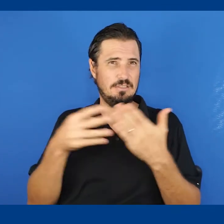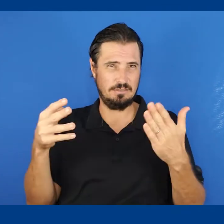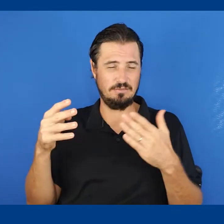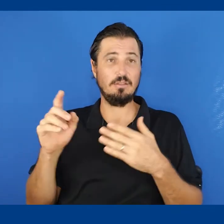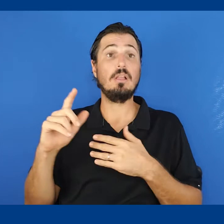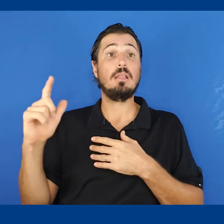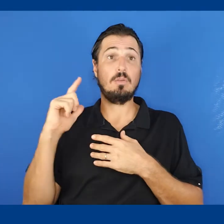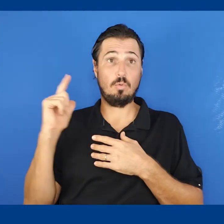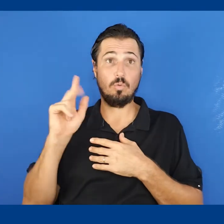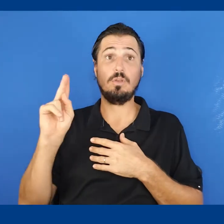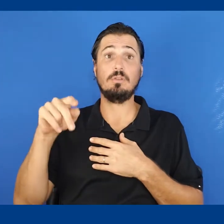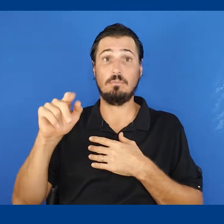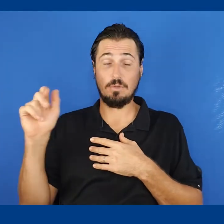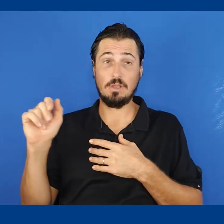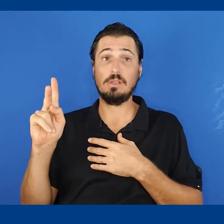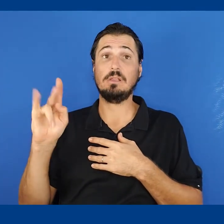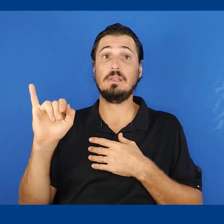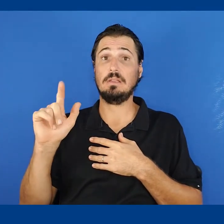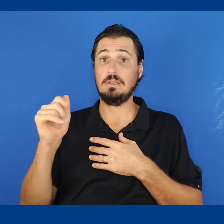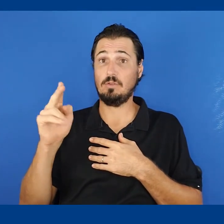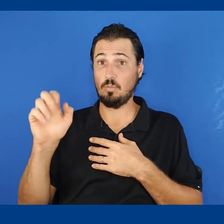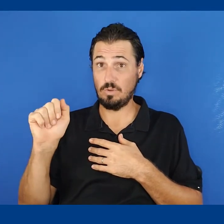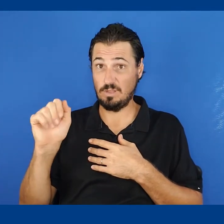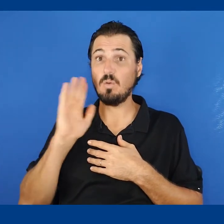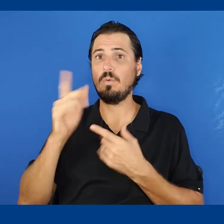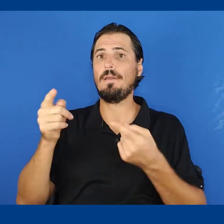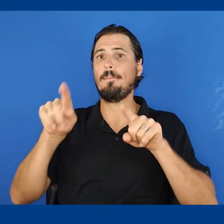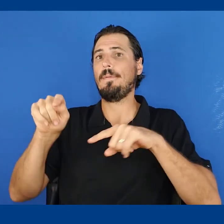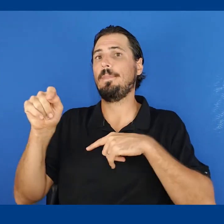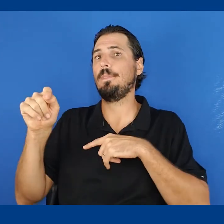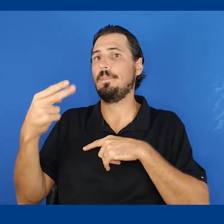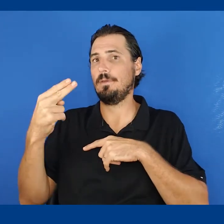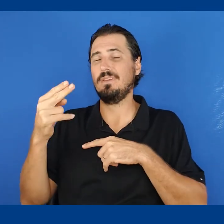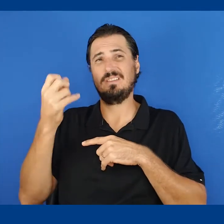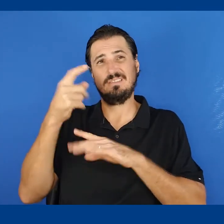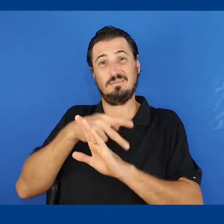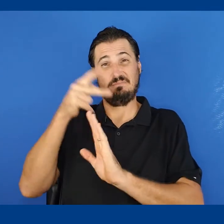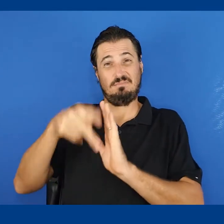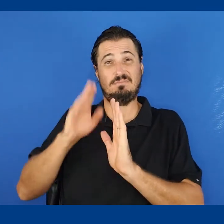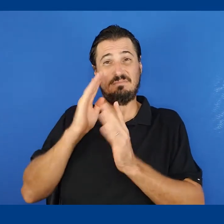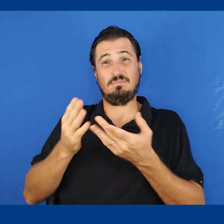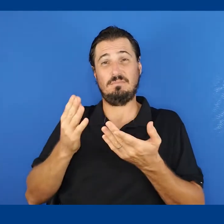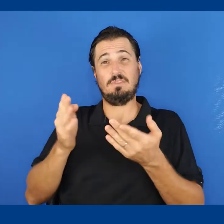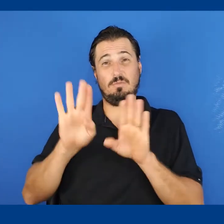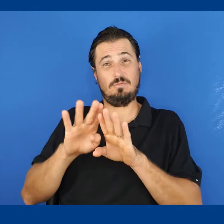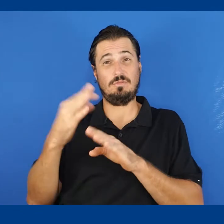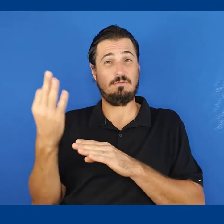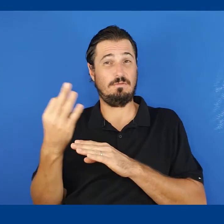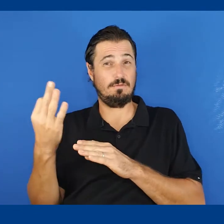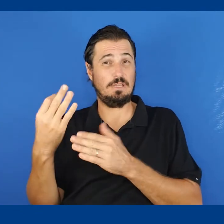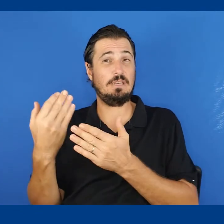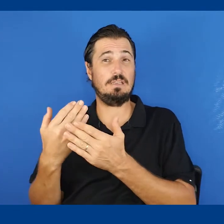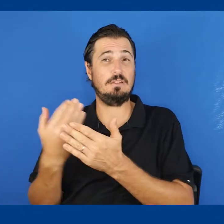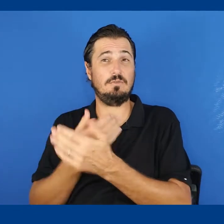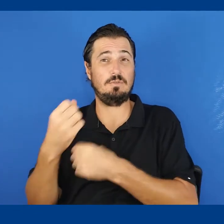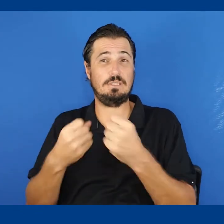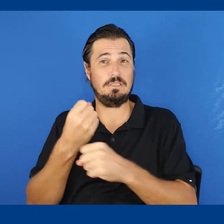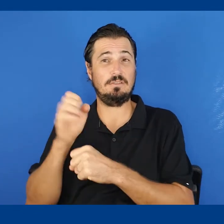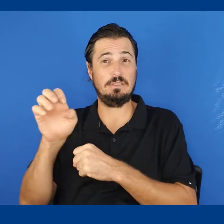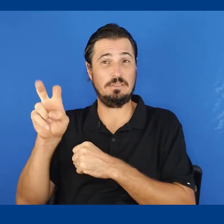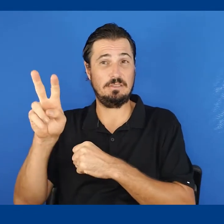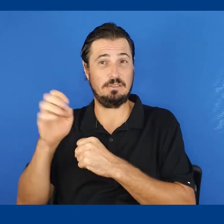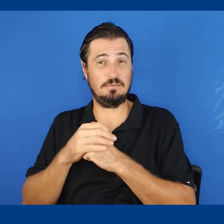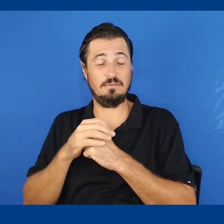in Lihue, Kapaa, and Kilauea will be Thursday. The program will be closed Friday, New Year's Eve. To register or